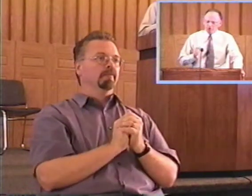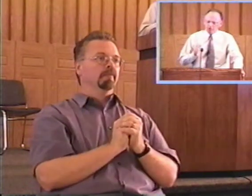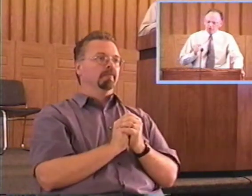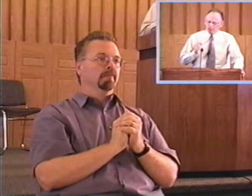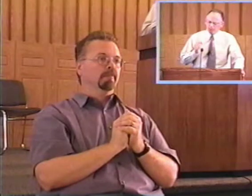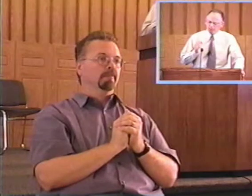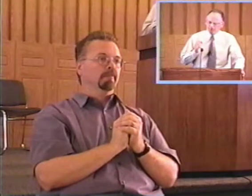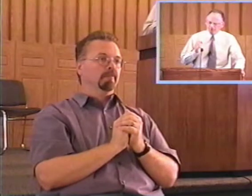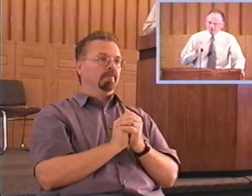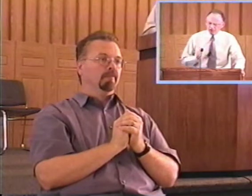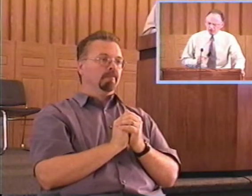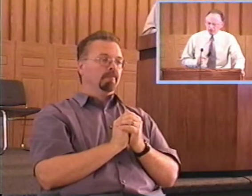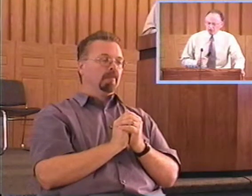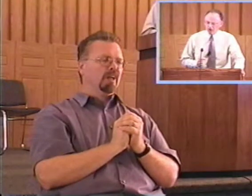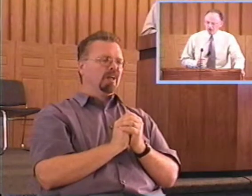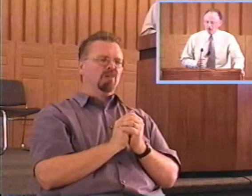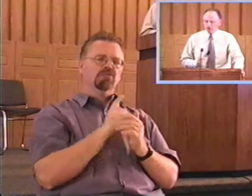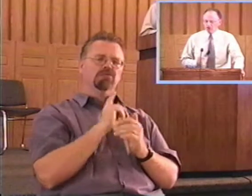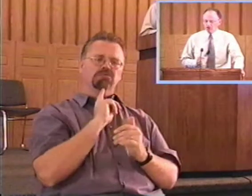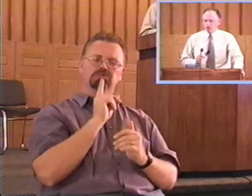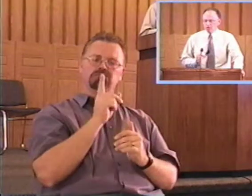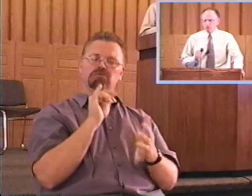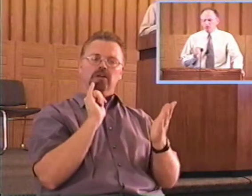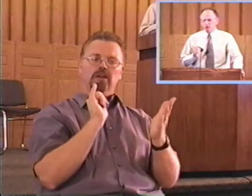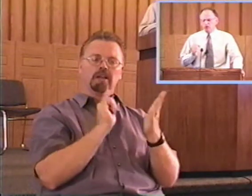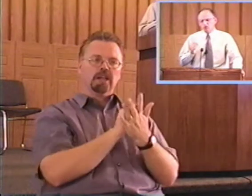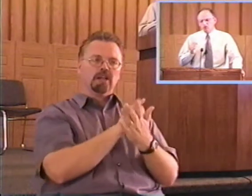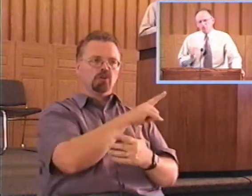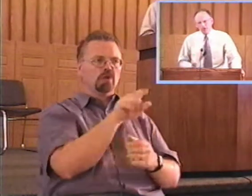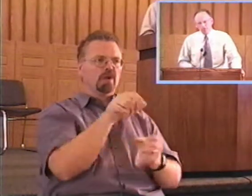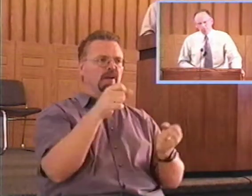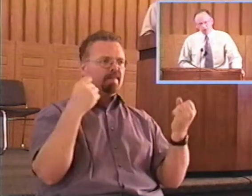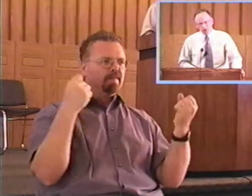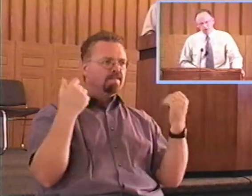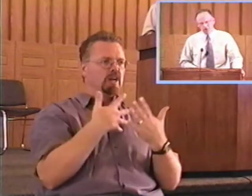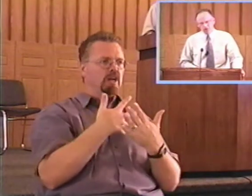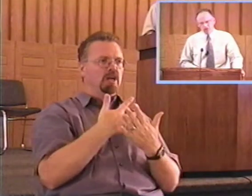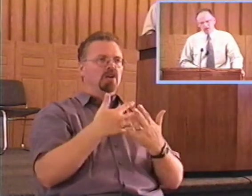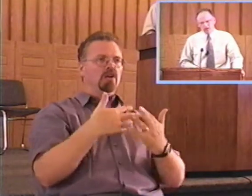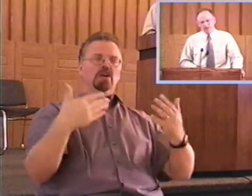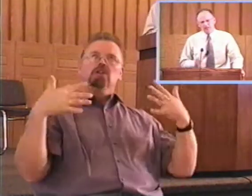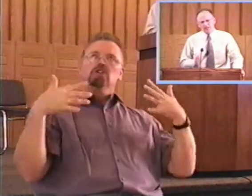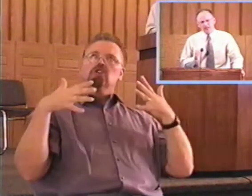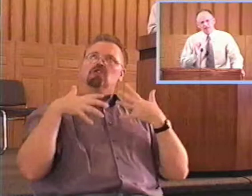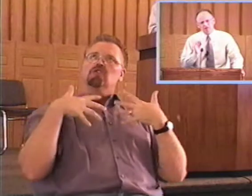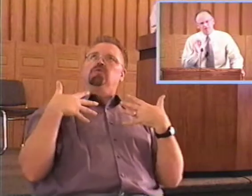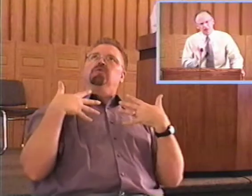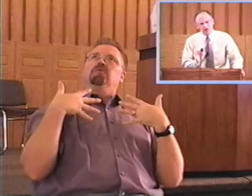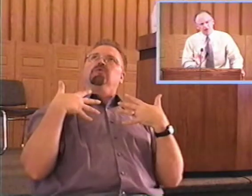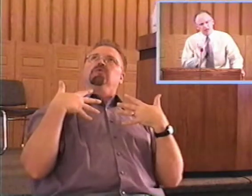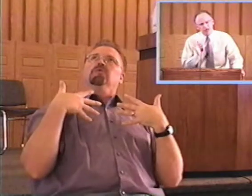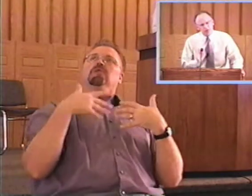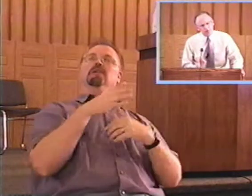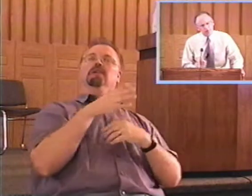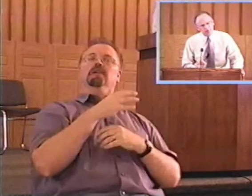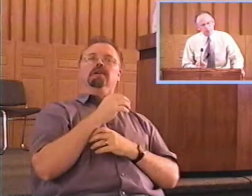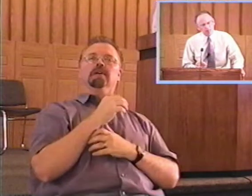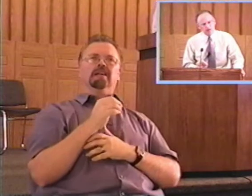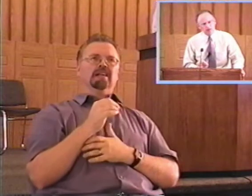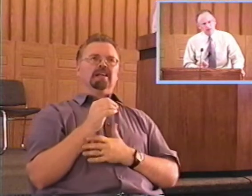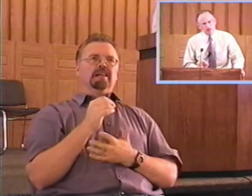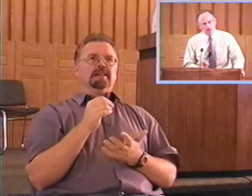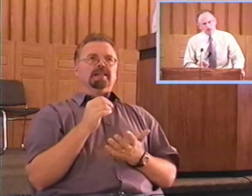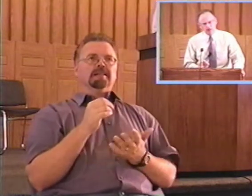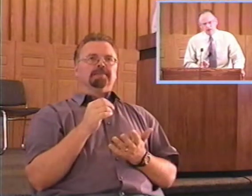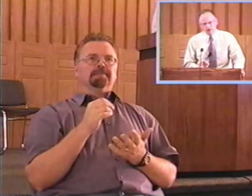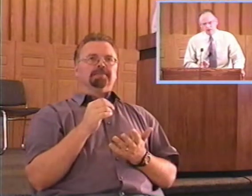And oh, that you would fear, that you would tremble. And that in fearing and